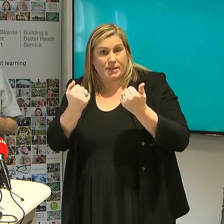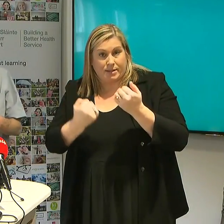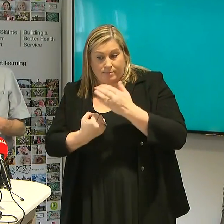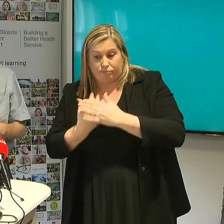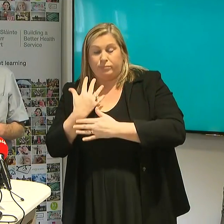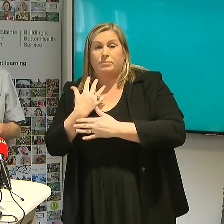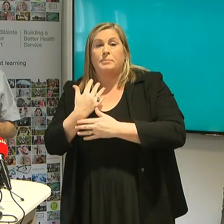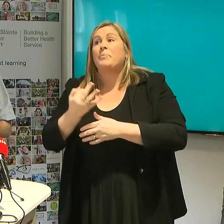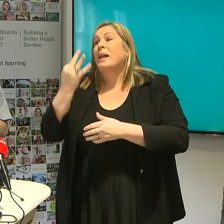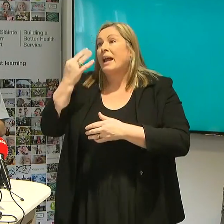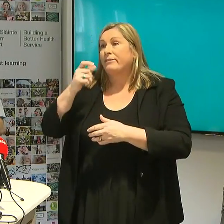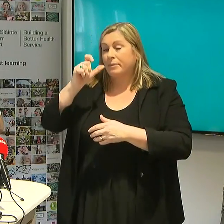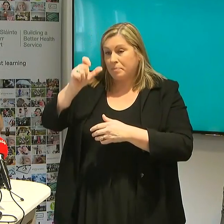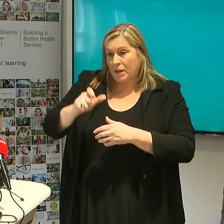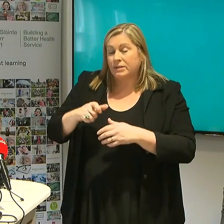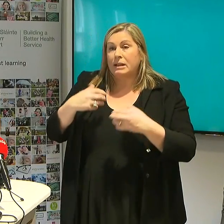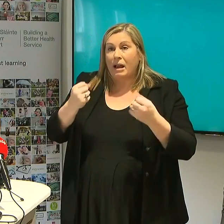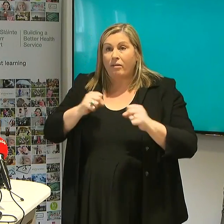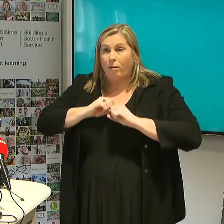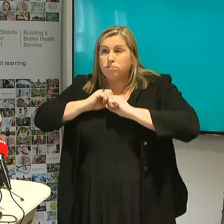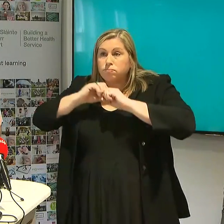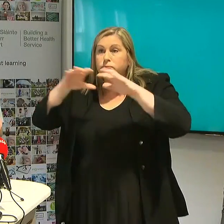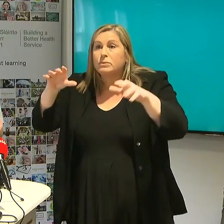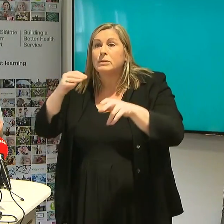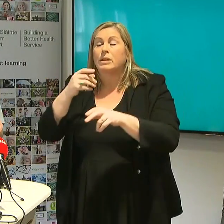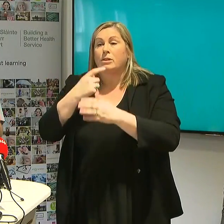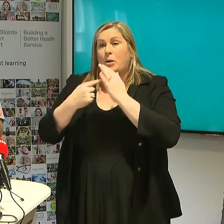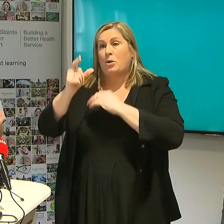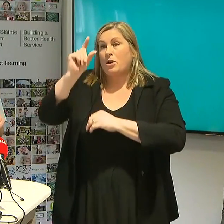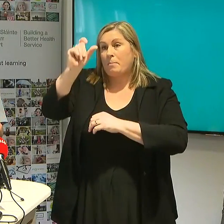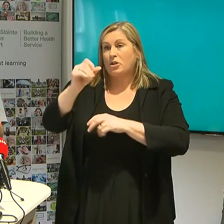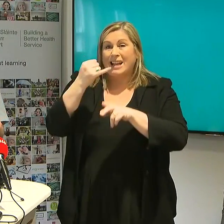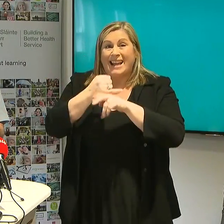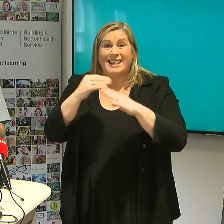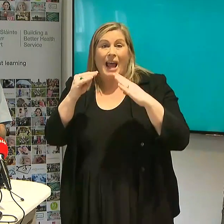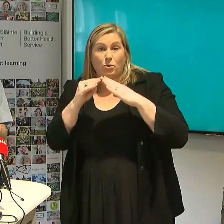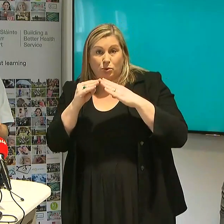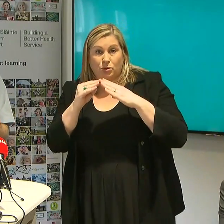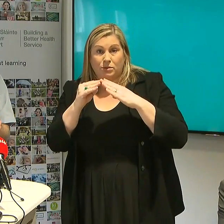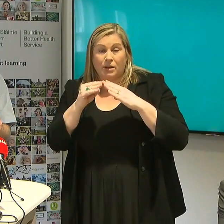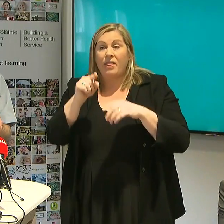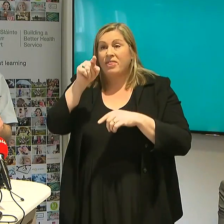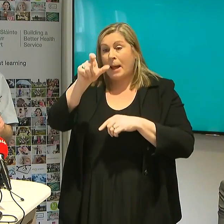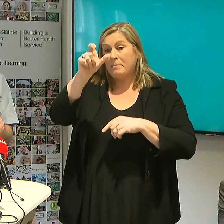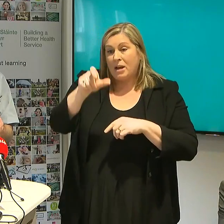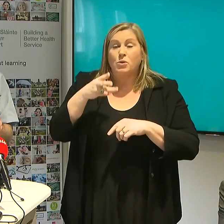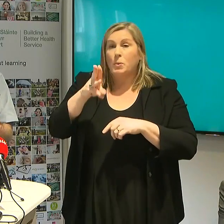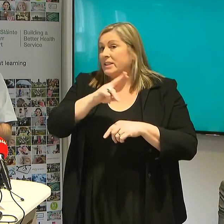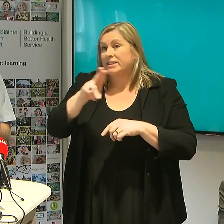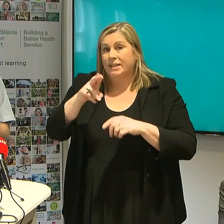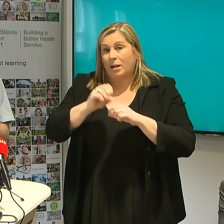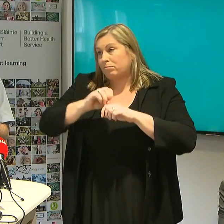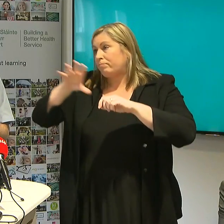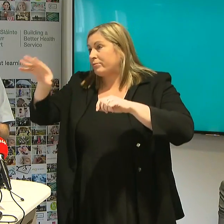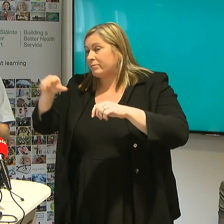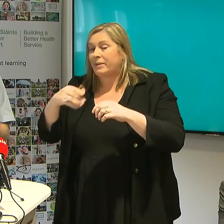And if they do shed the virus and they give it to somebody in their house, that person isn't going to shed the virus for a few